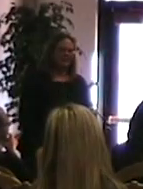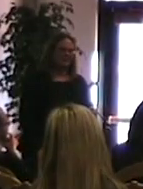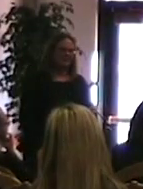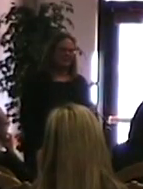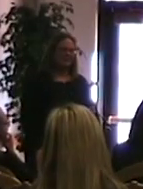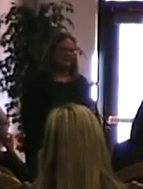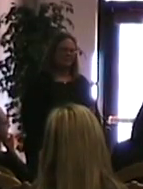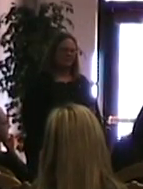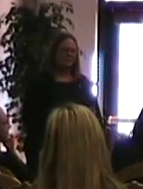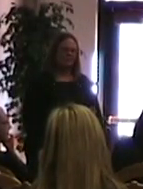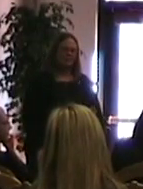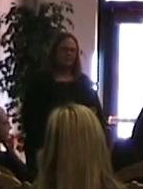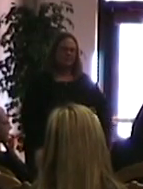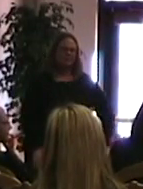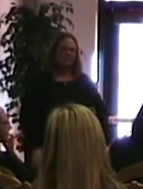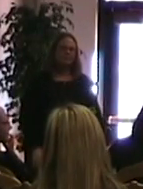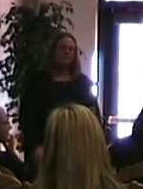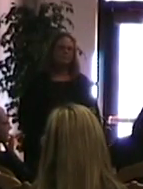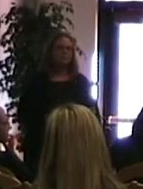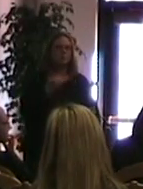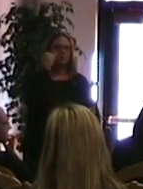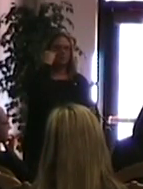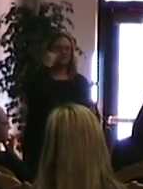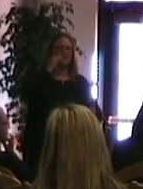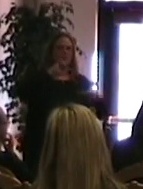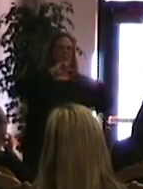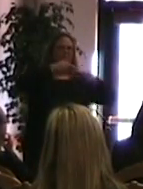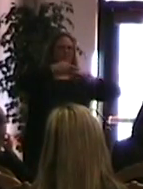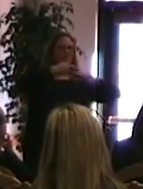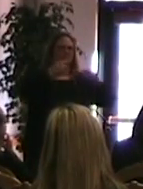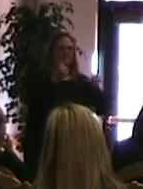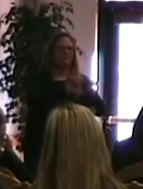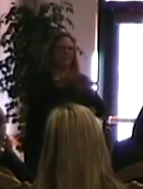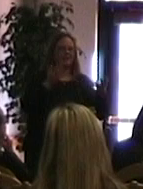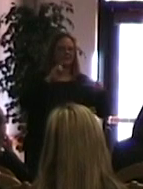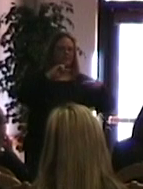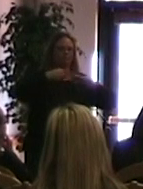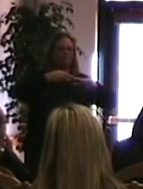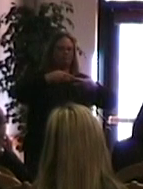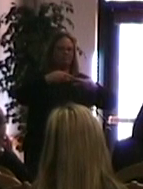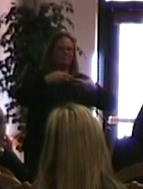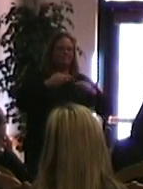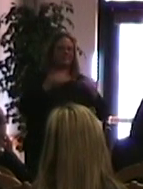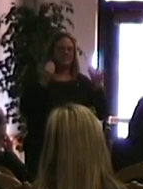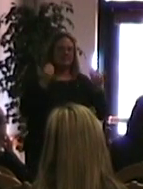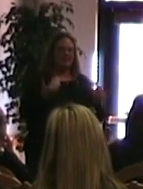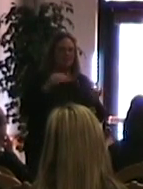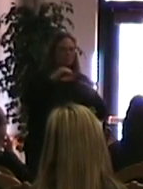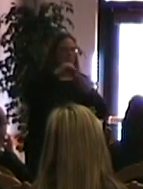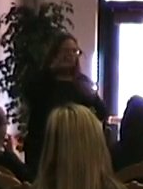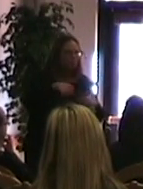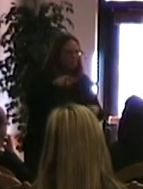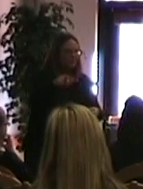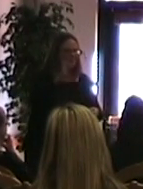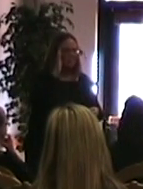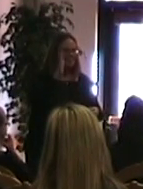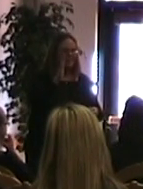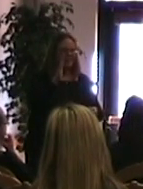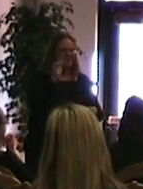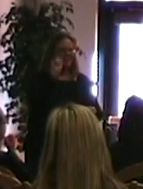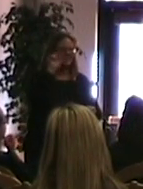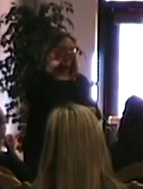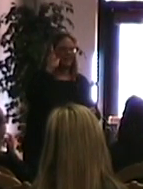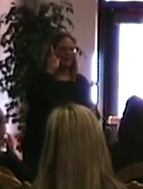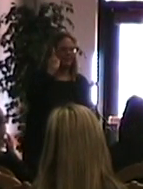Now let's reverse the lesson. Now the student is going to attack. The instructor will parry. The